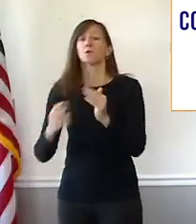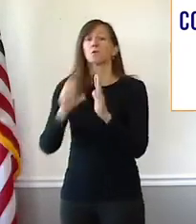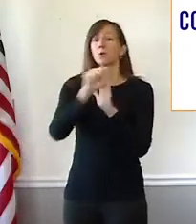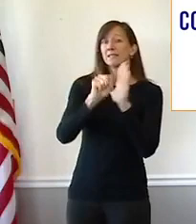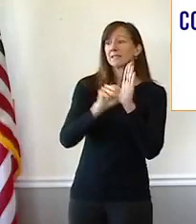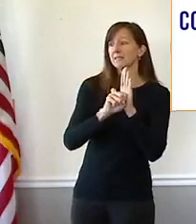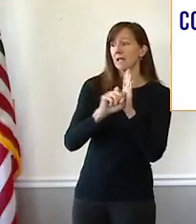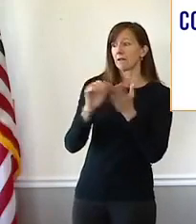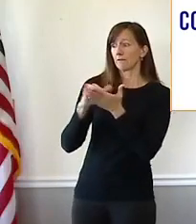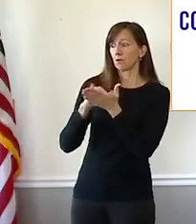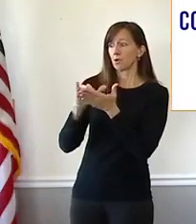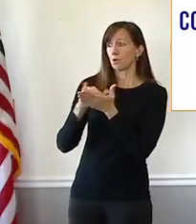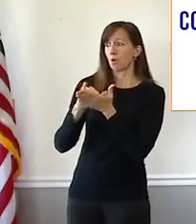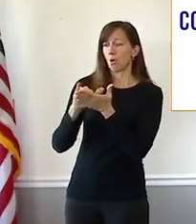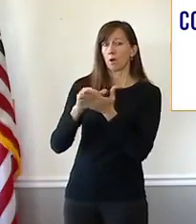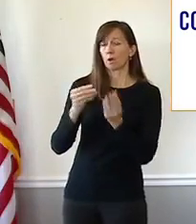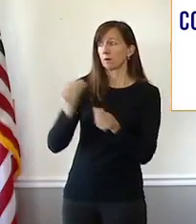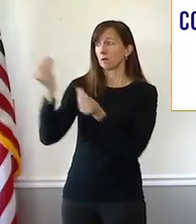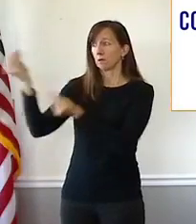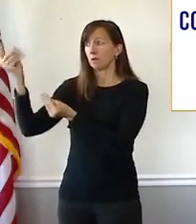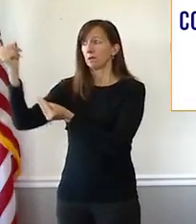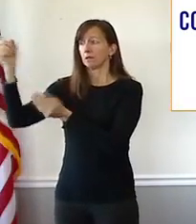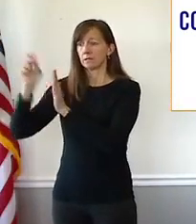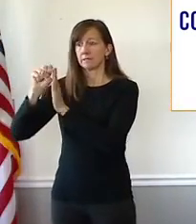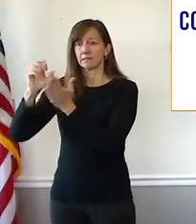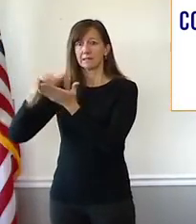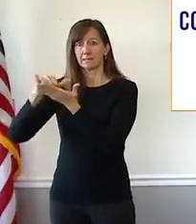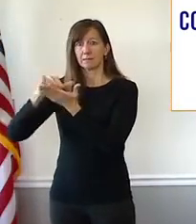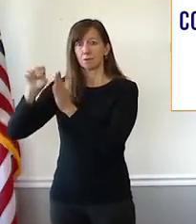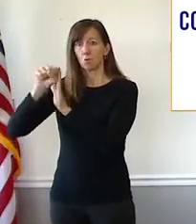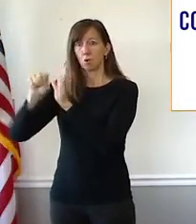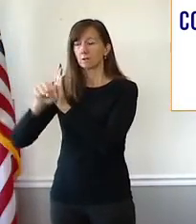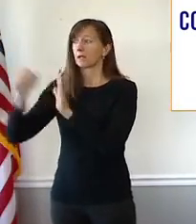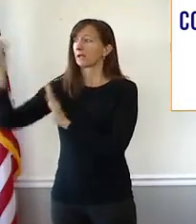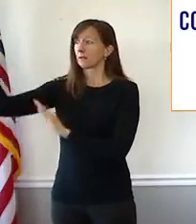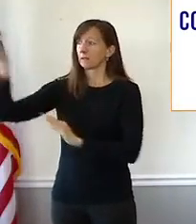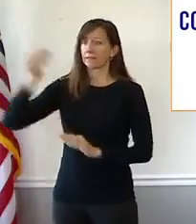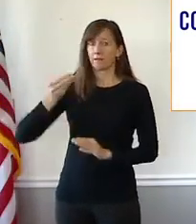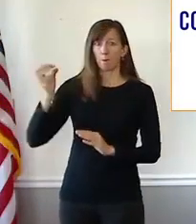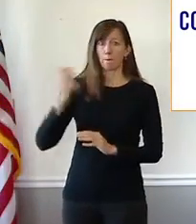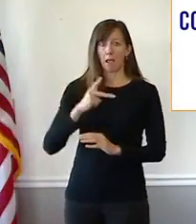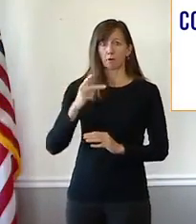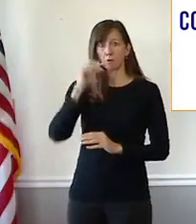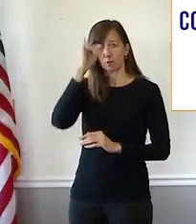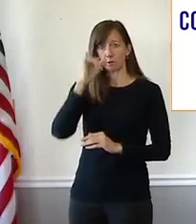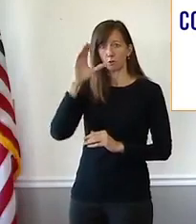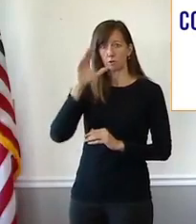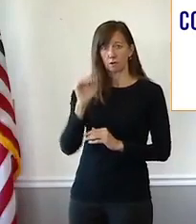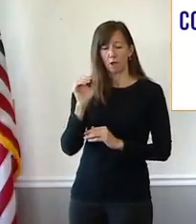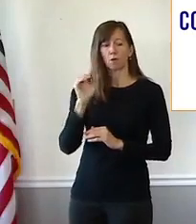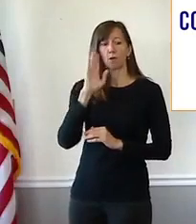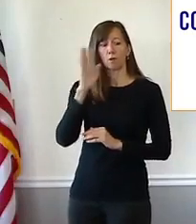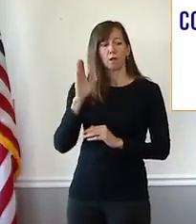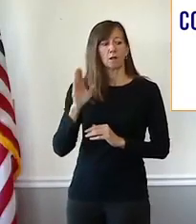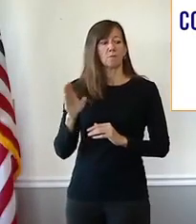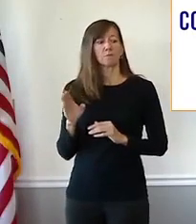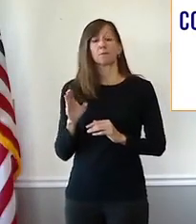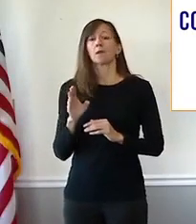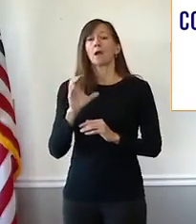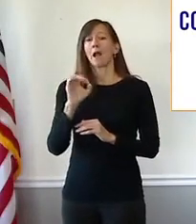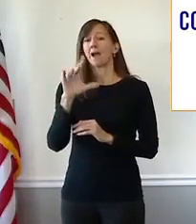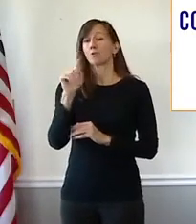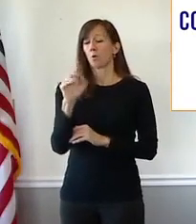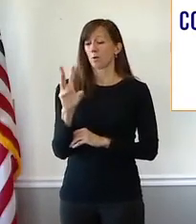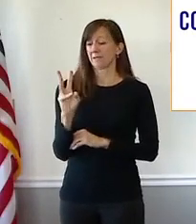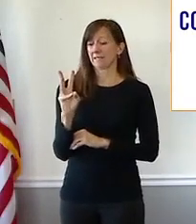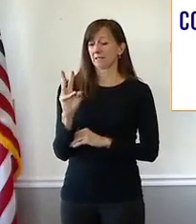counties. The good news is our last sales tax payment, which we received on the 6th of October, is actually